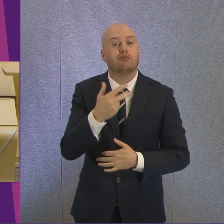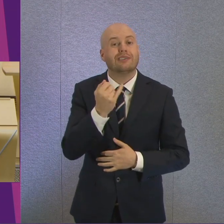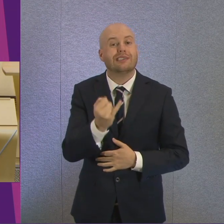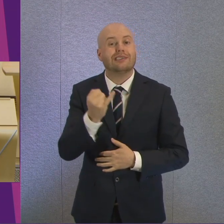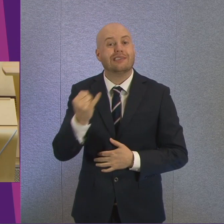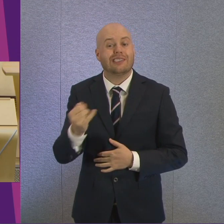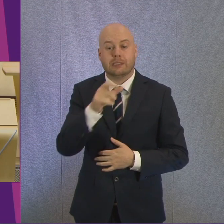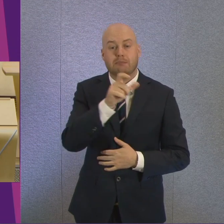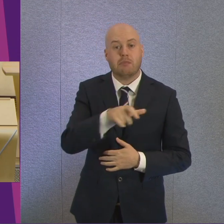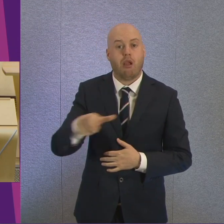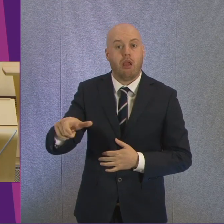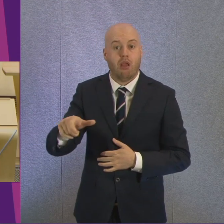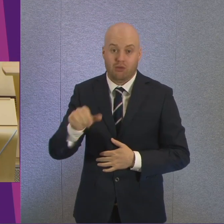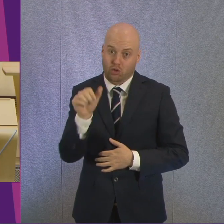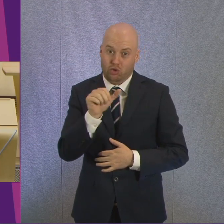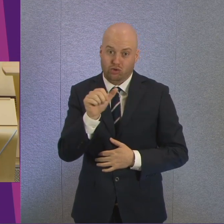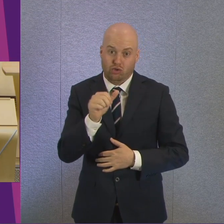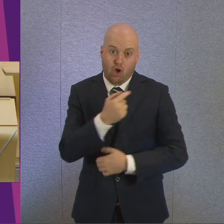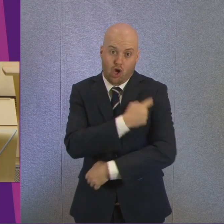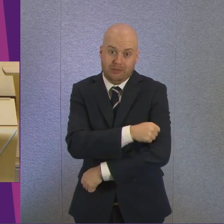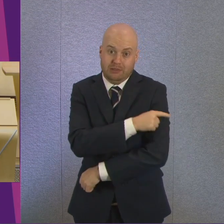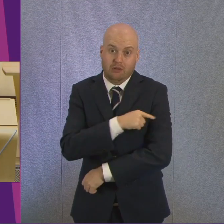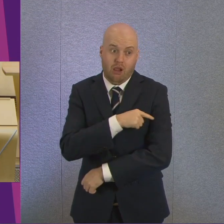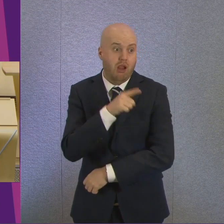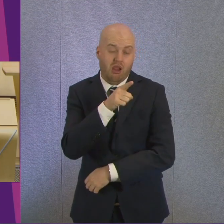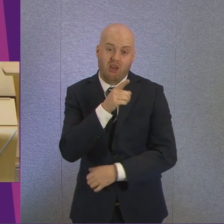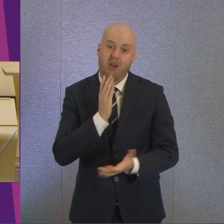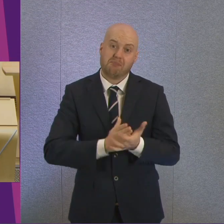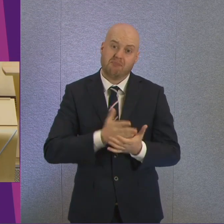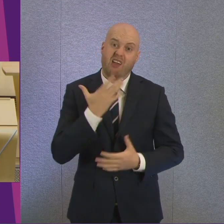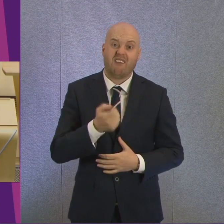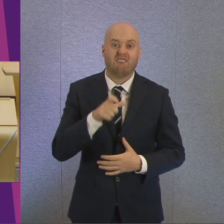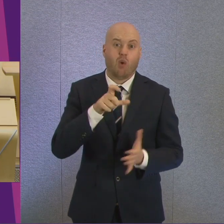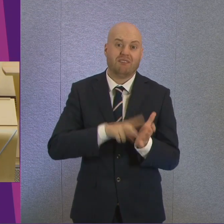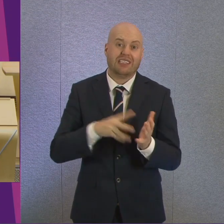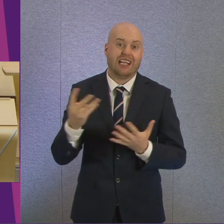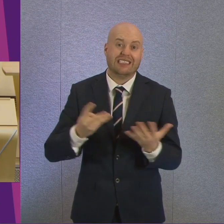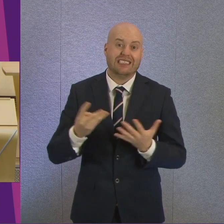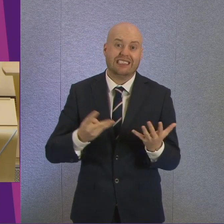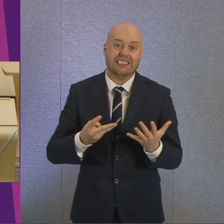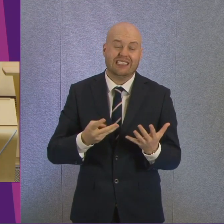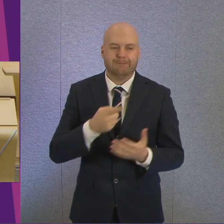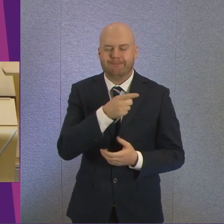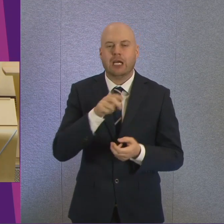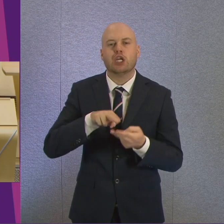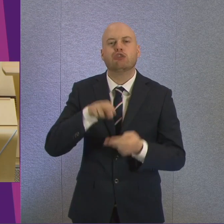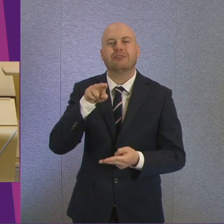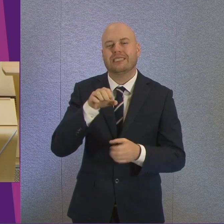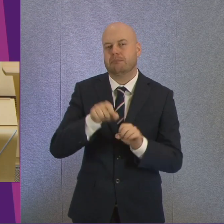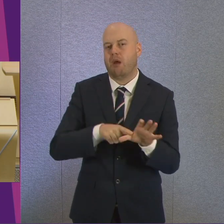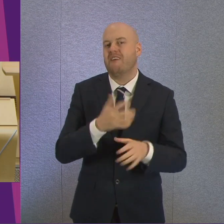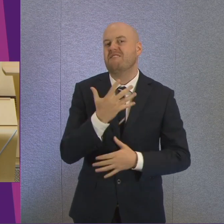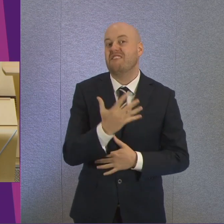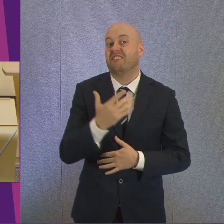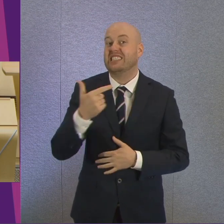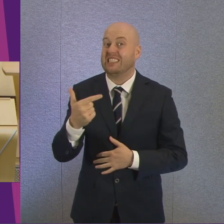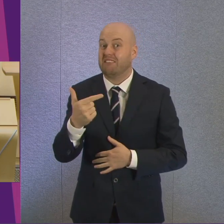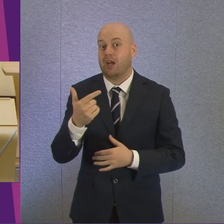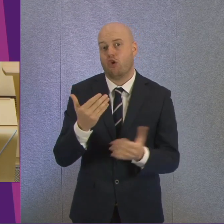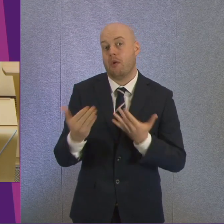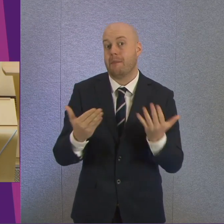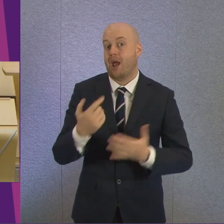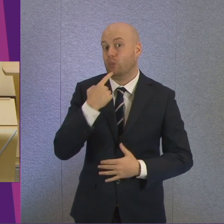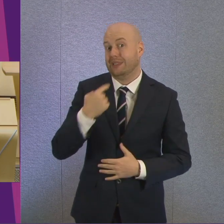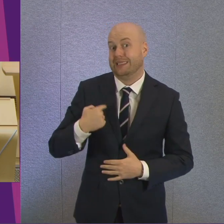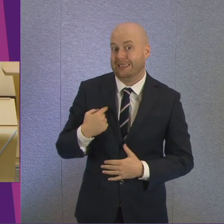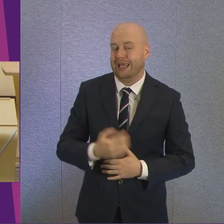1,866 patients are in hospital with COVID-19, and that is an increase of 57 from yesterday. A total